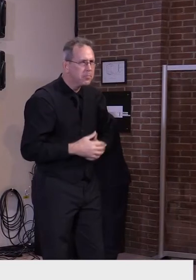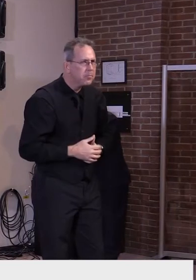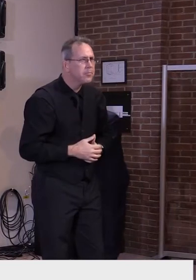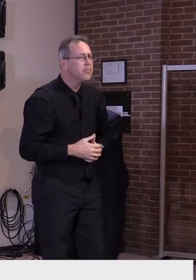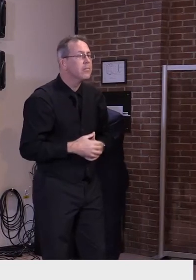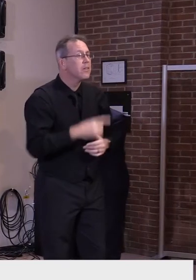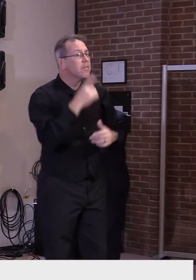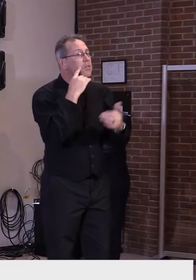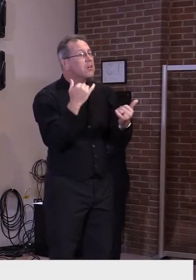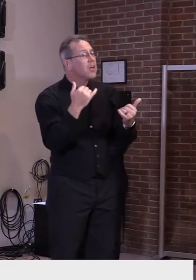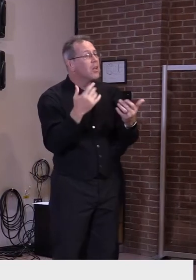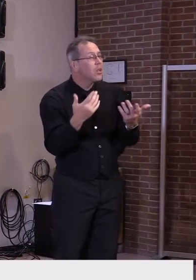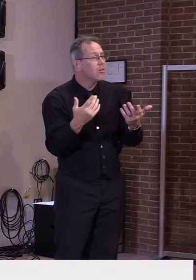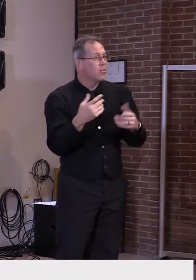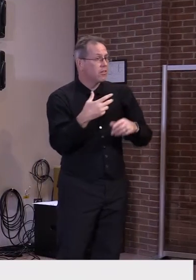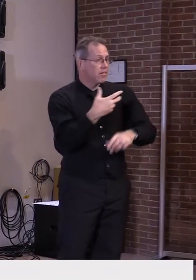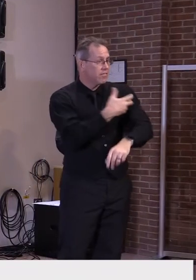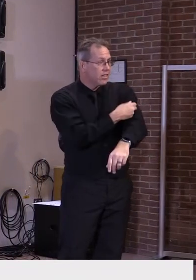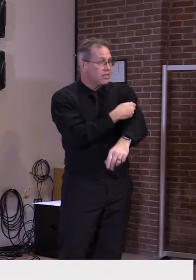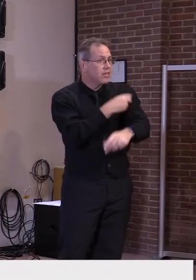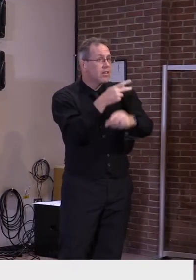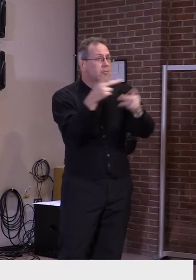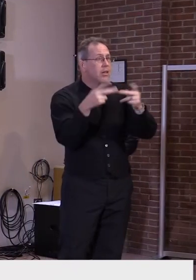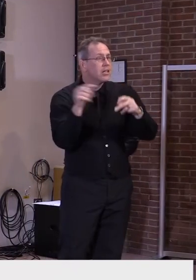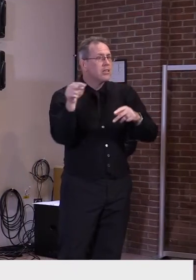clinic campaign is going exceedingly well.